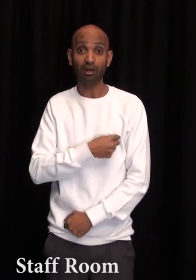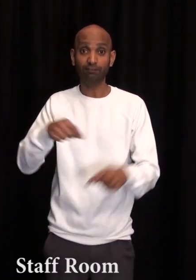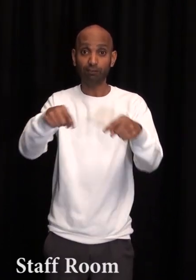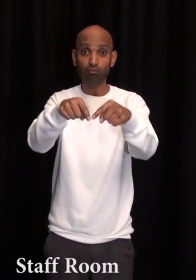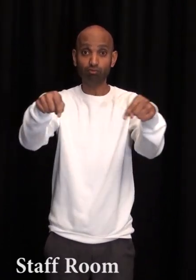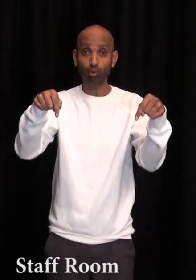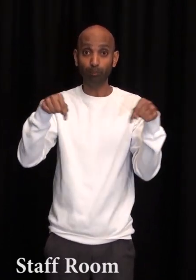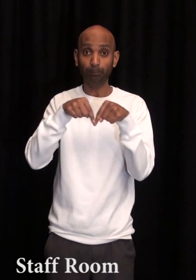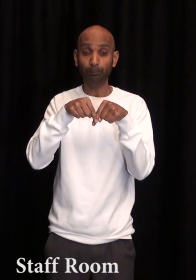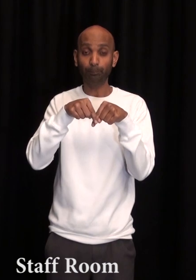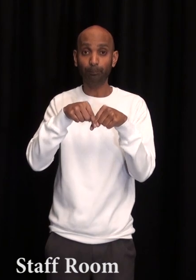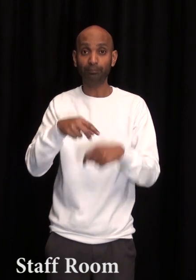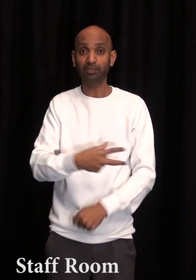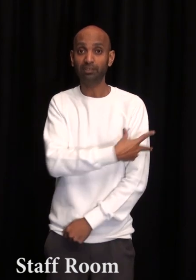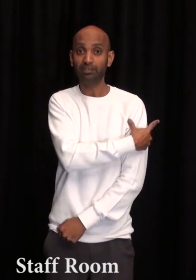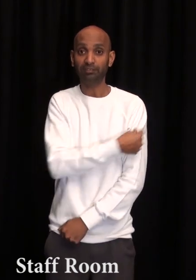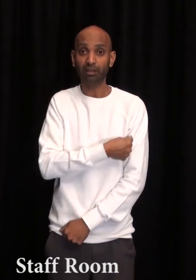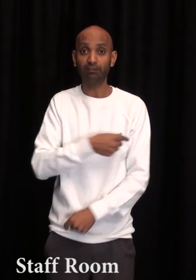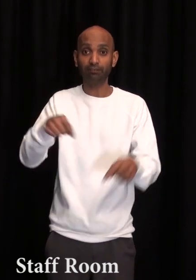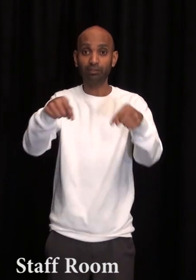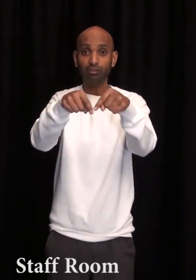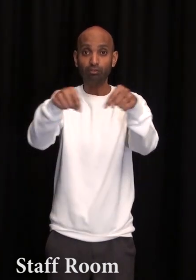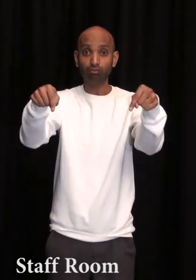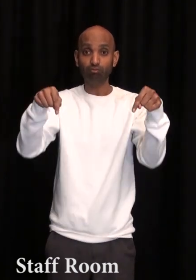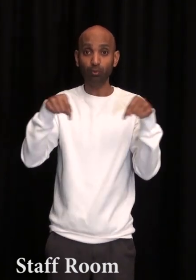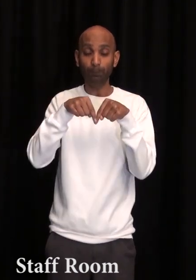Staff room, staff room.